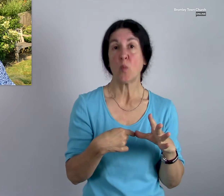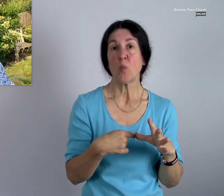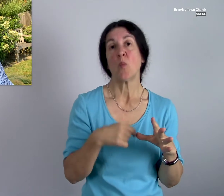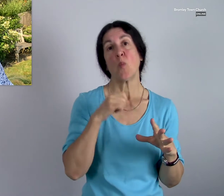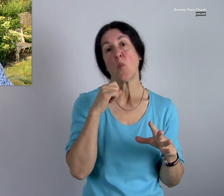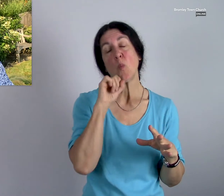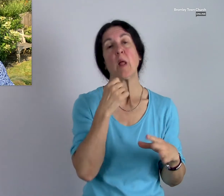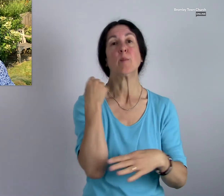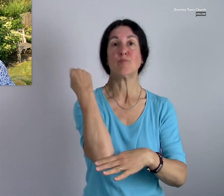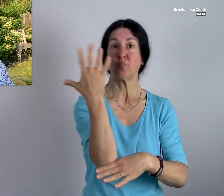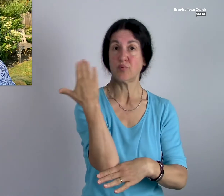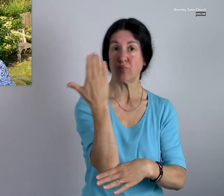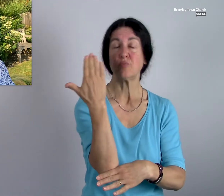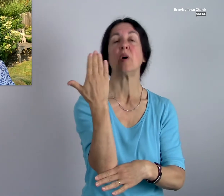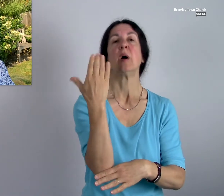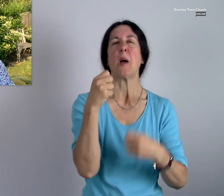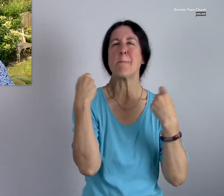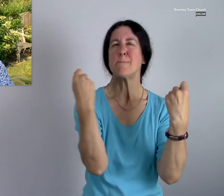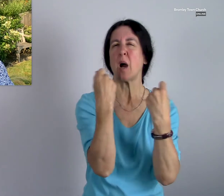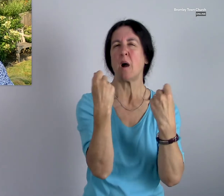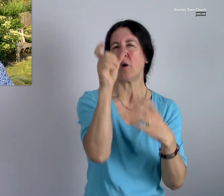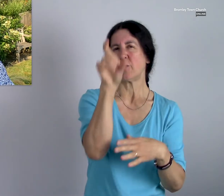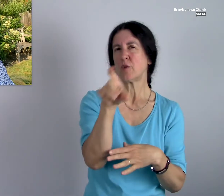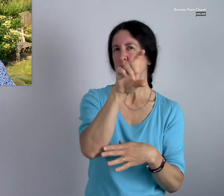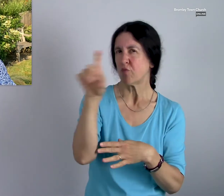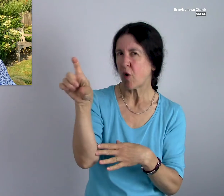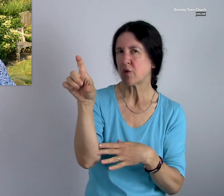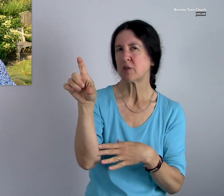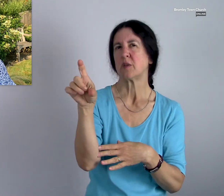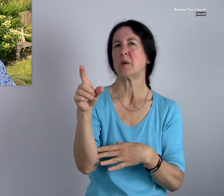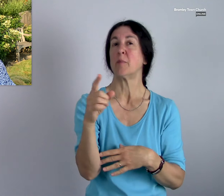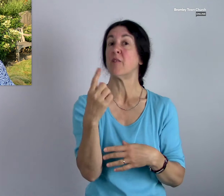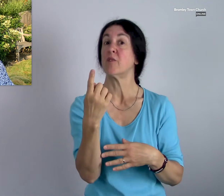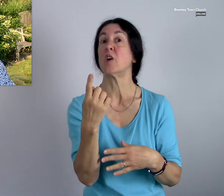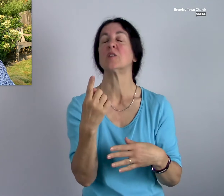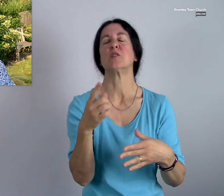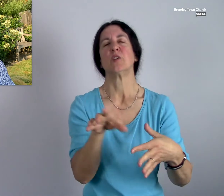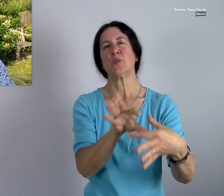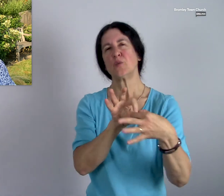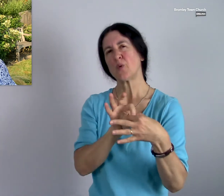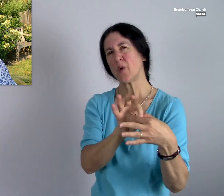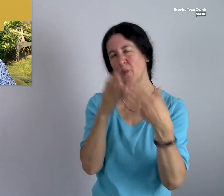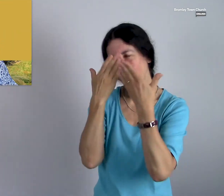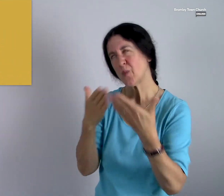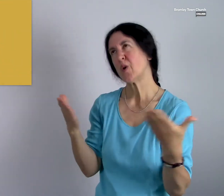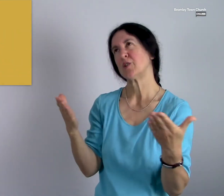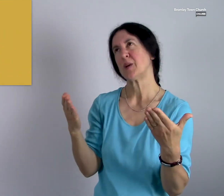series on the power of the cross. But first, we're going to join together and worship, and Emma is going to lead us.